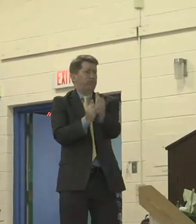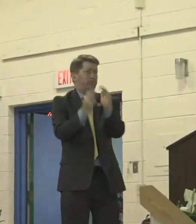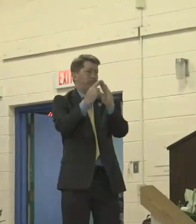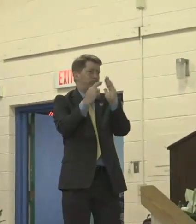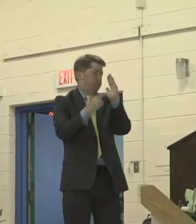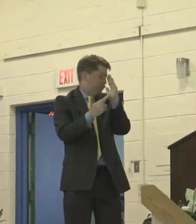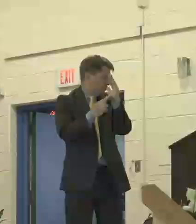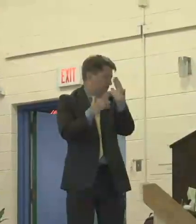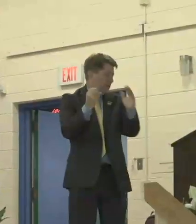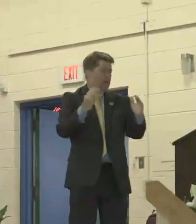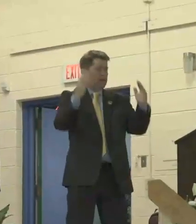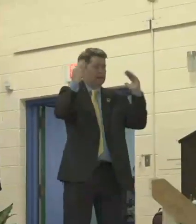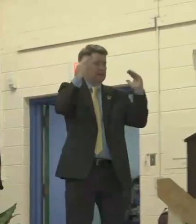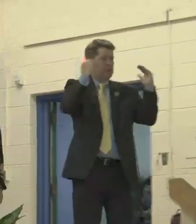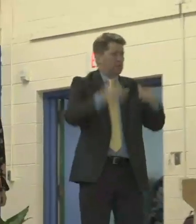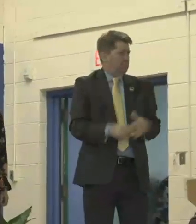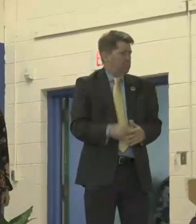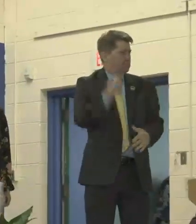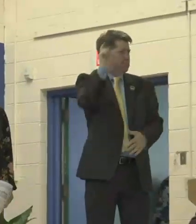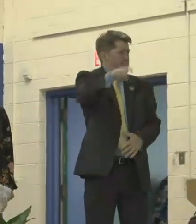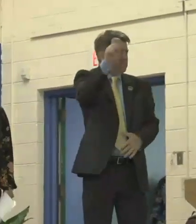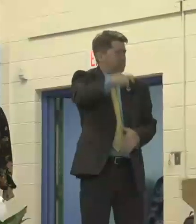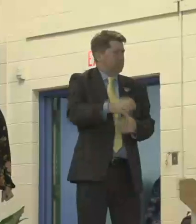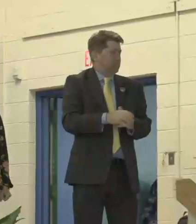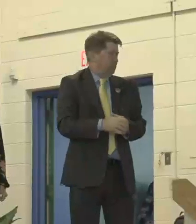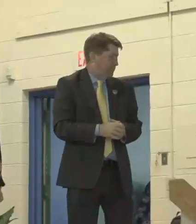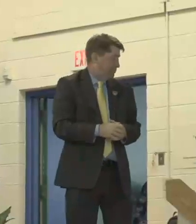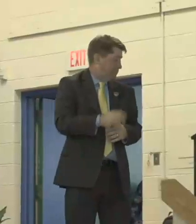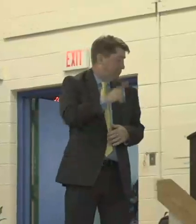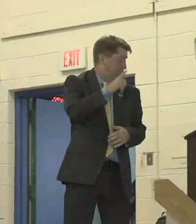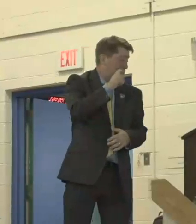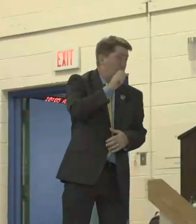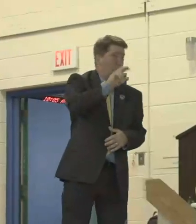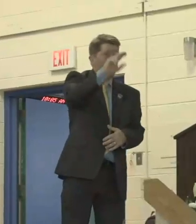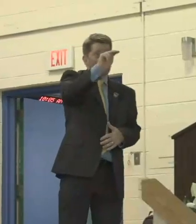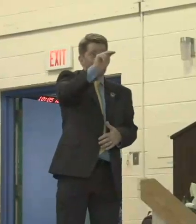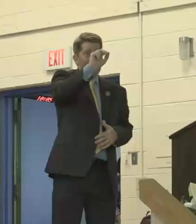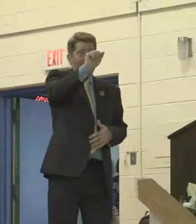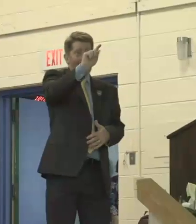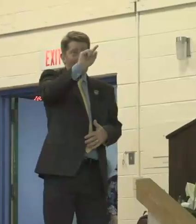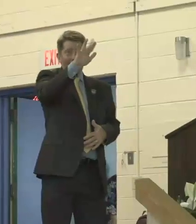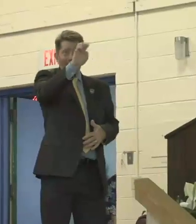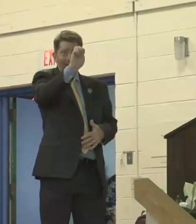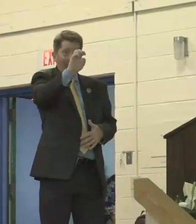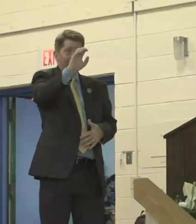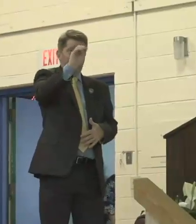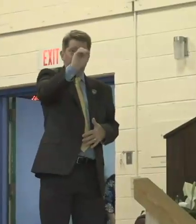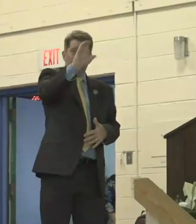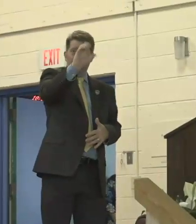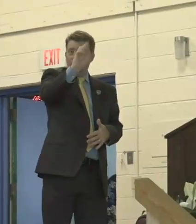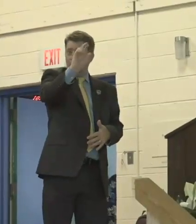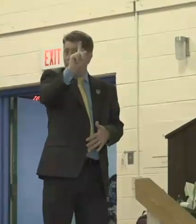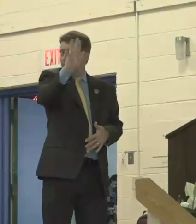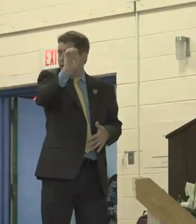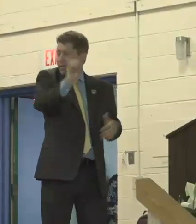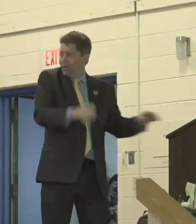for following all of the rules and expectations, which is a must. And this goes to Natalie